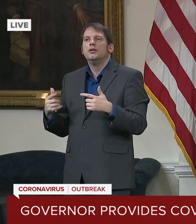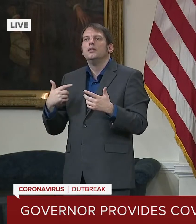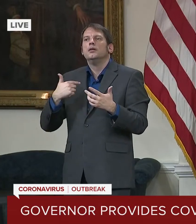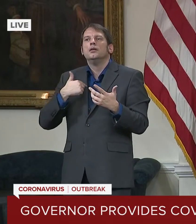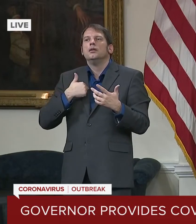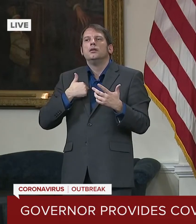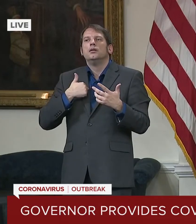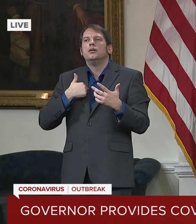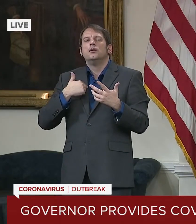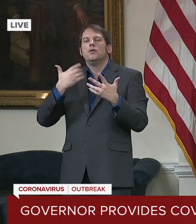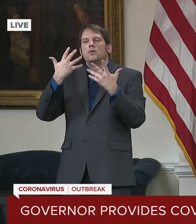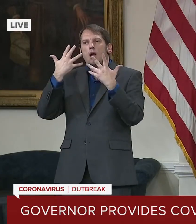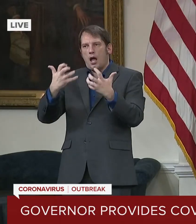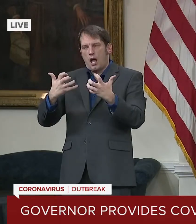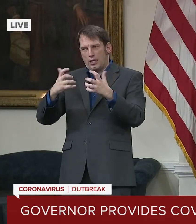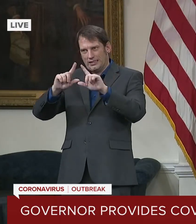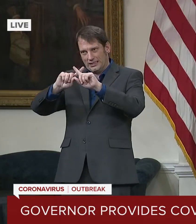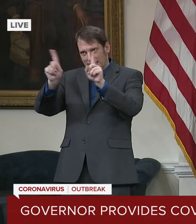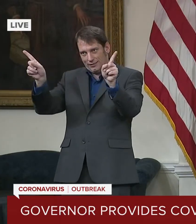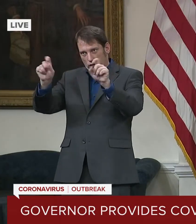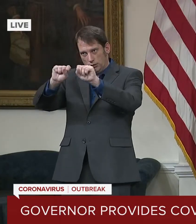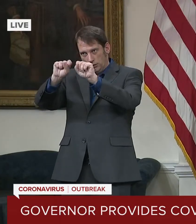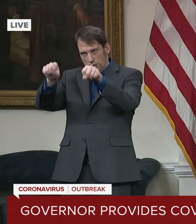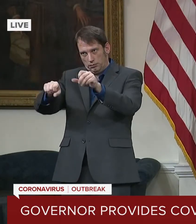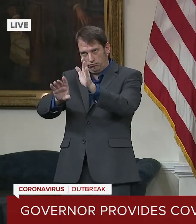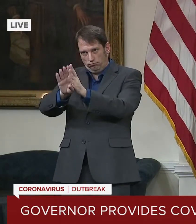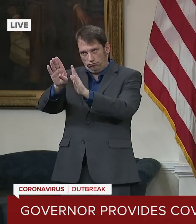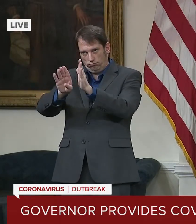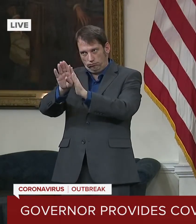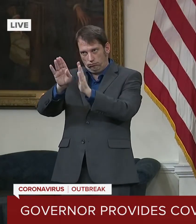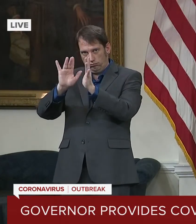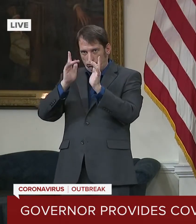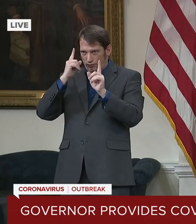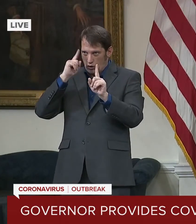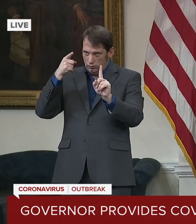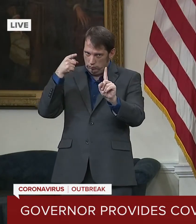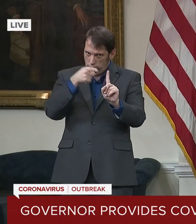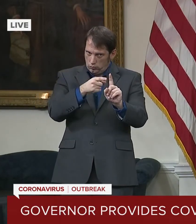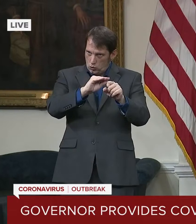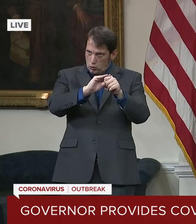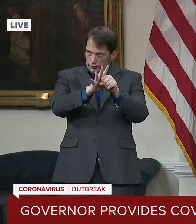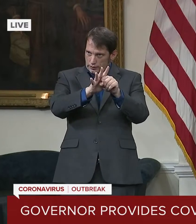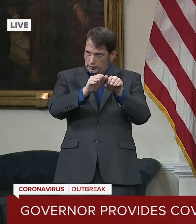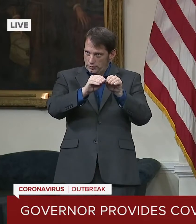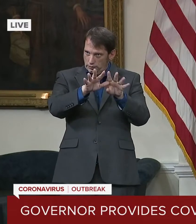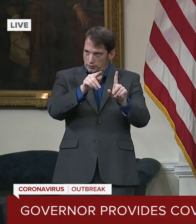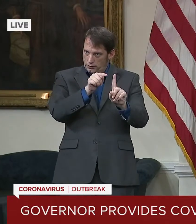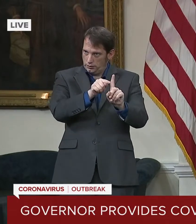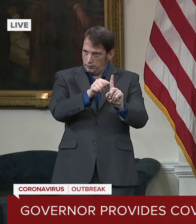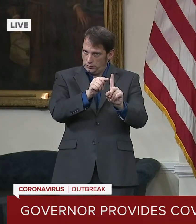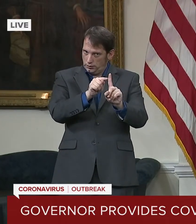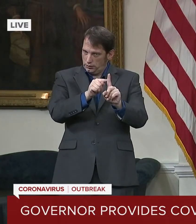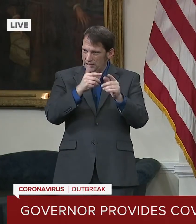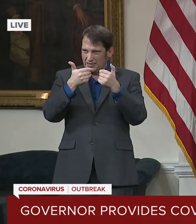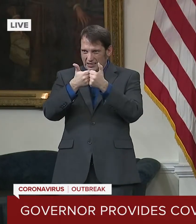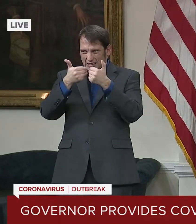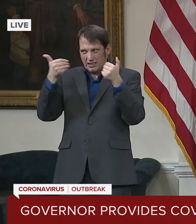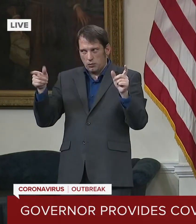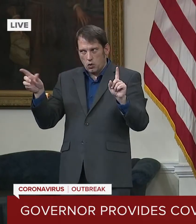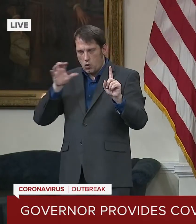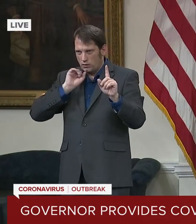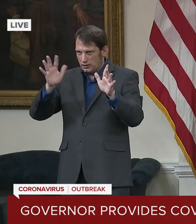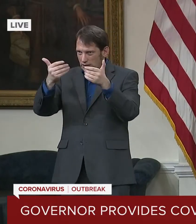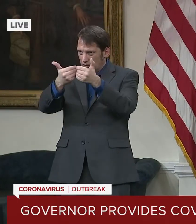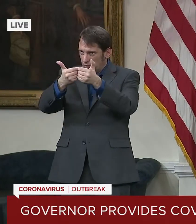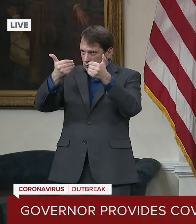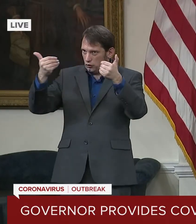system just for COVID, and that's what the website is for, and we're in the process of bringing that up.